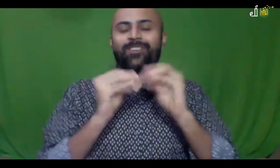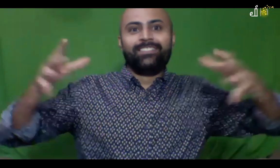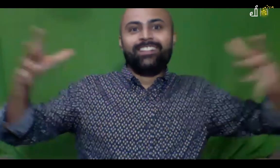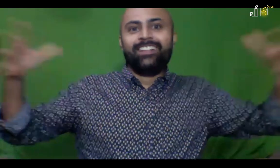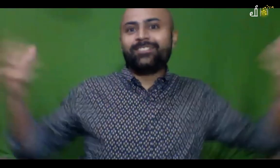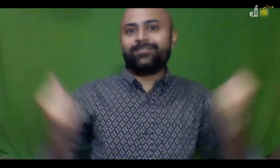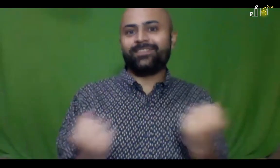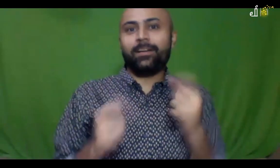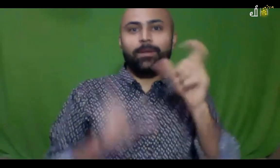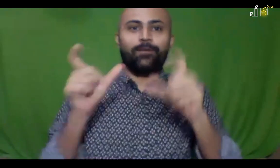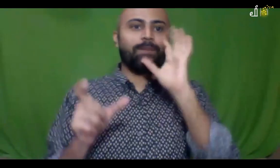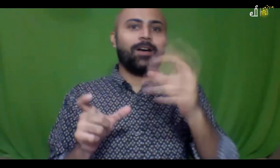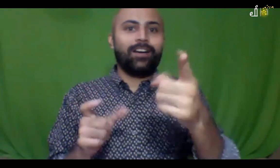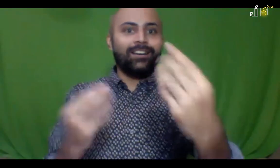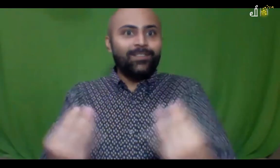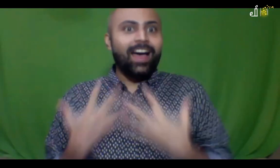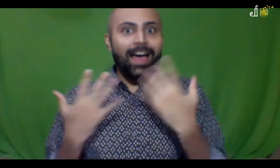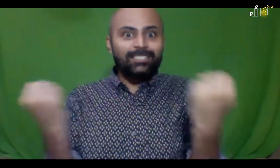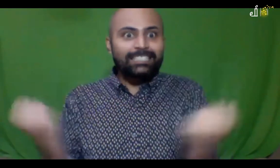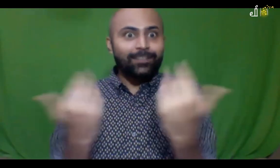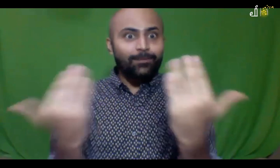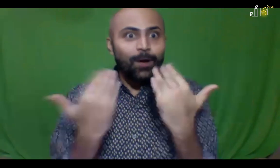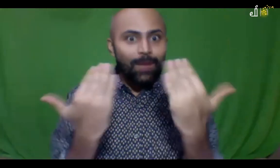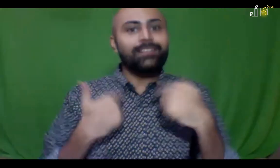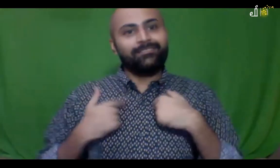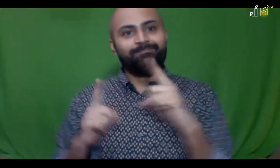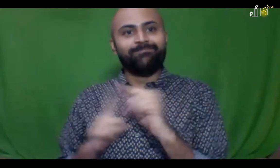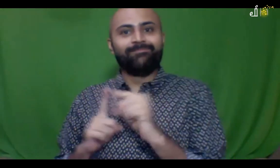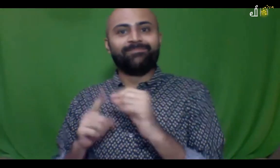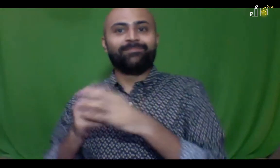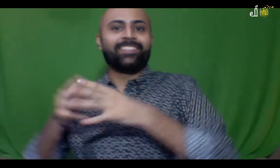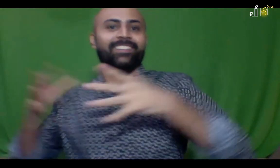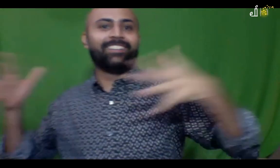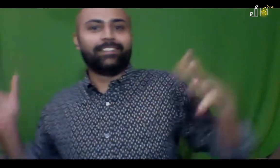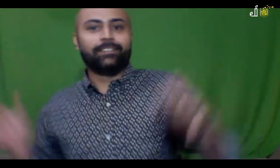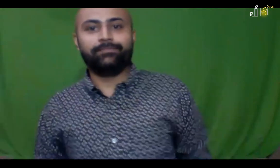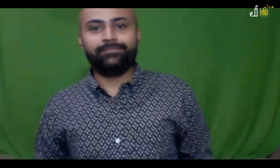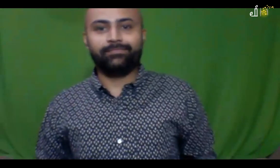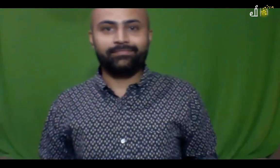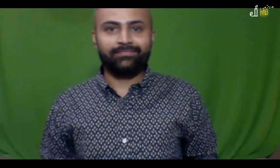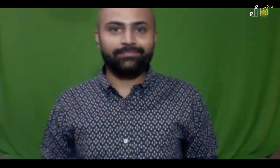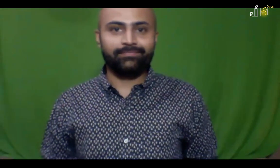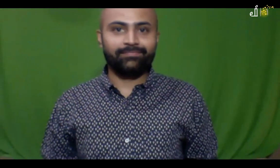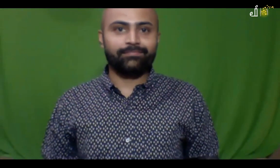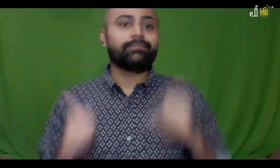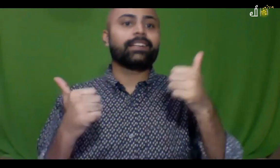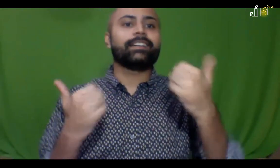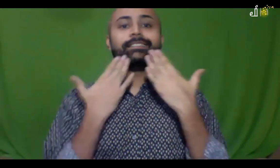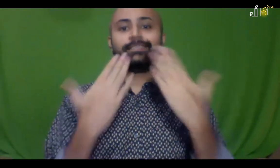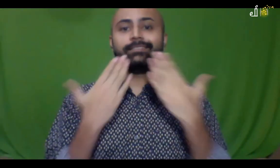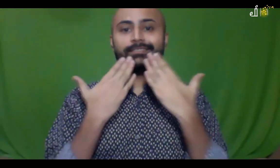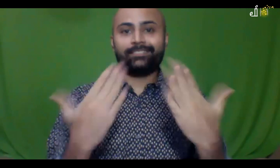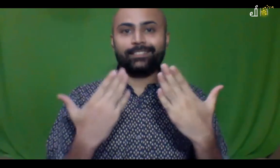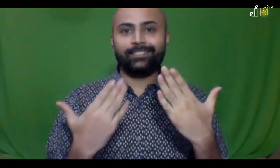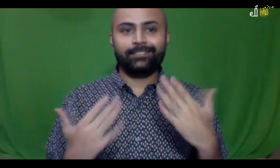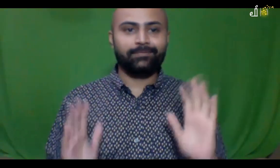us together who really came together. And, it's your motivation and and how we